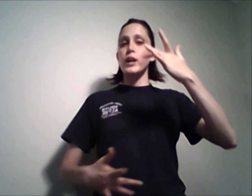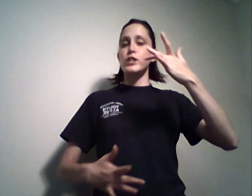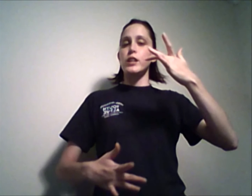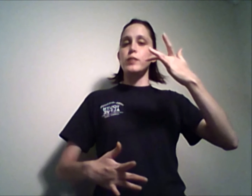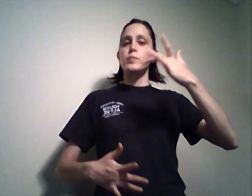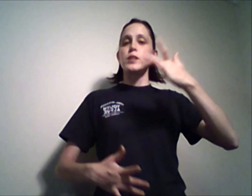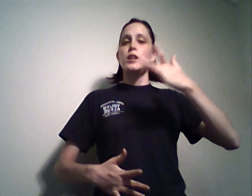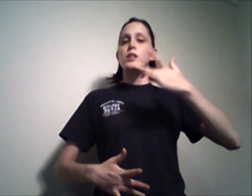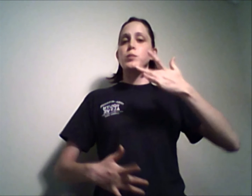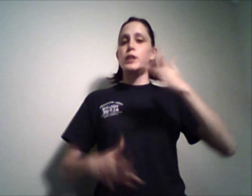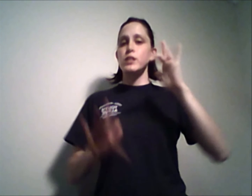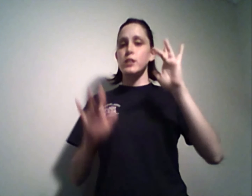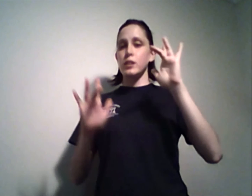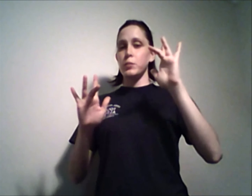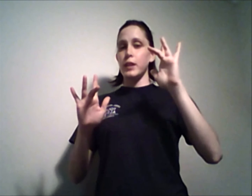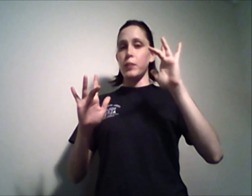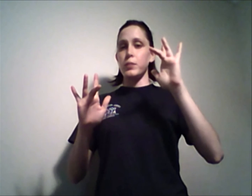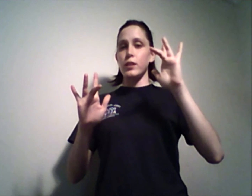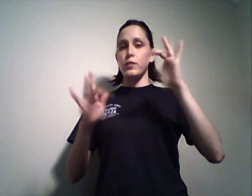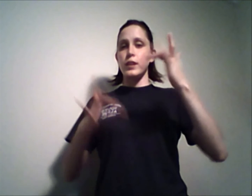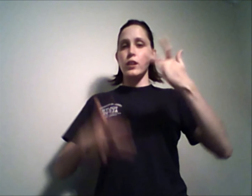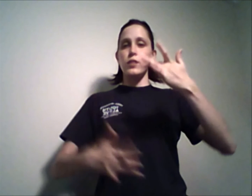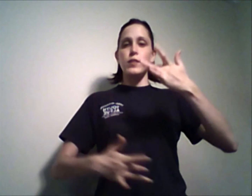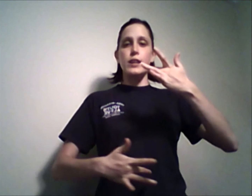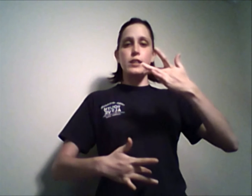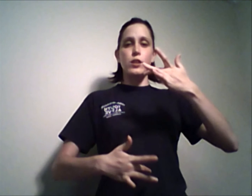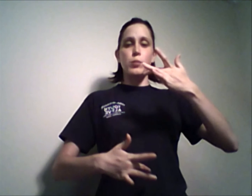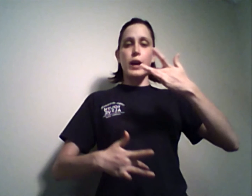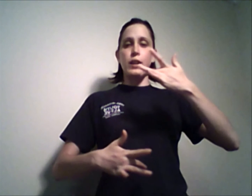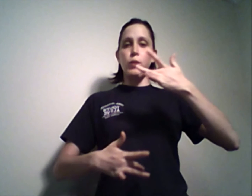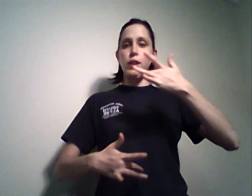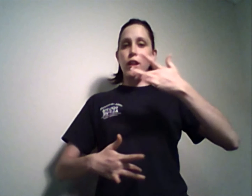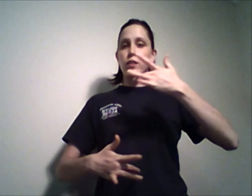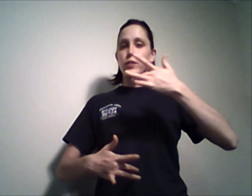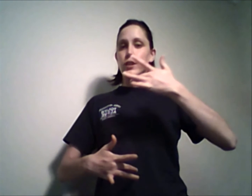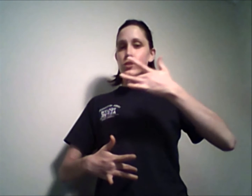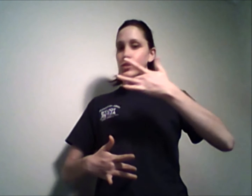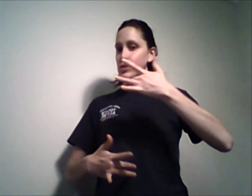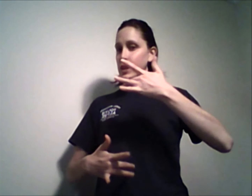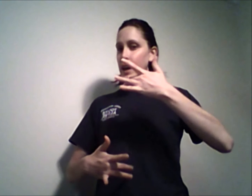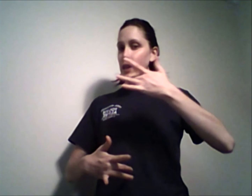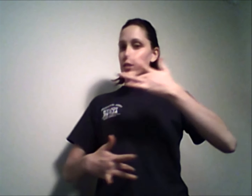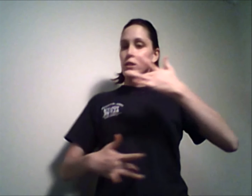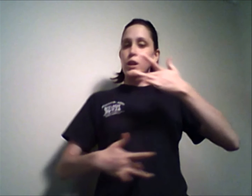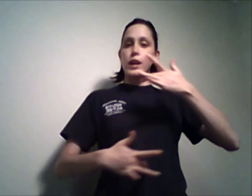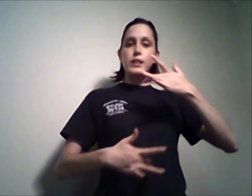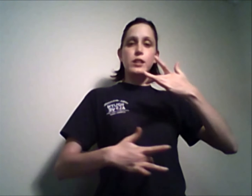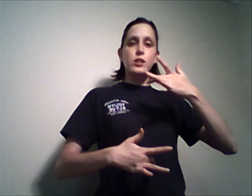Depression. Depression is going to be that middle finger facing your body while the other fingers are straight out. It's going to